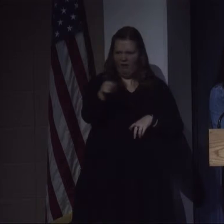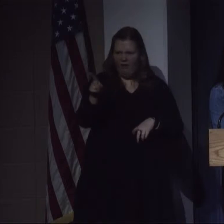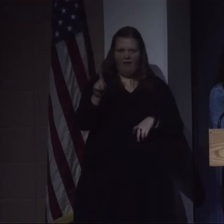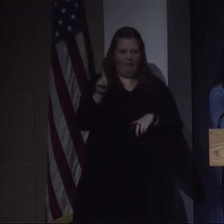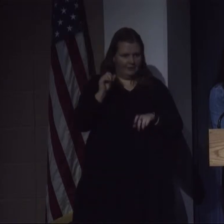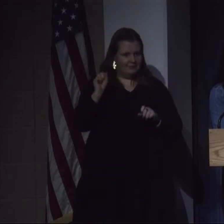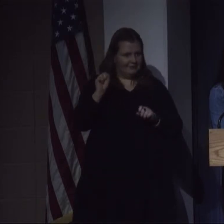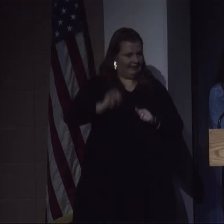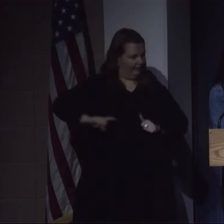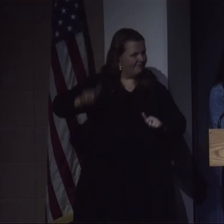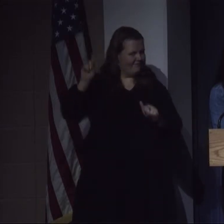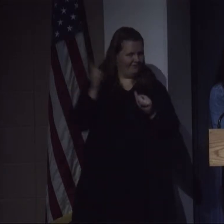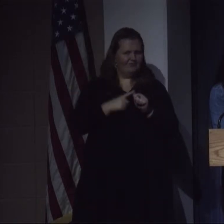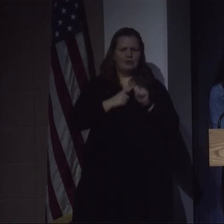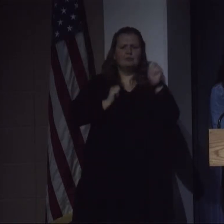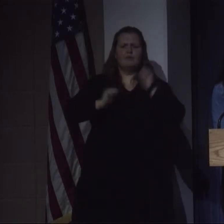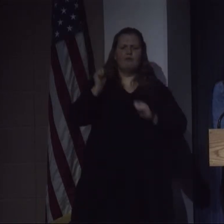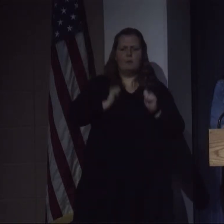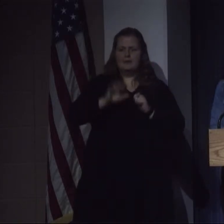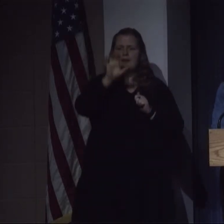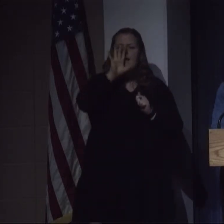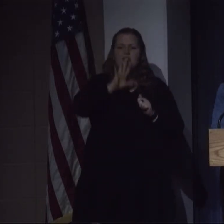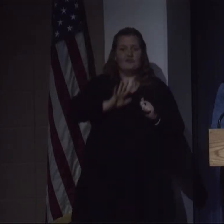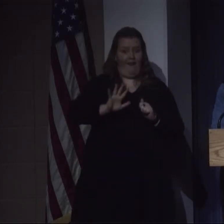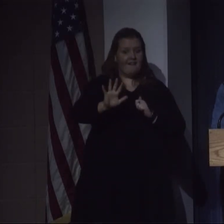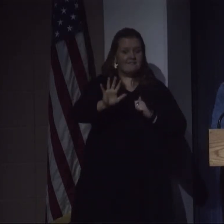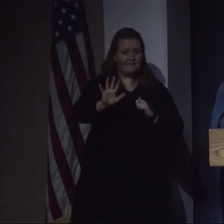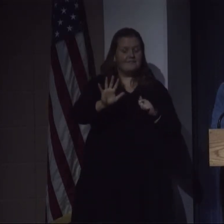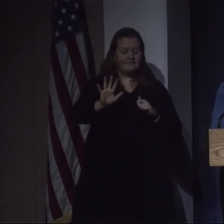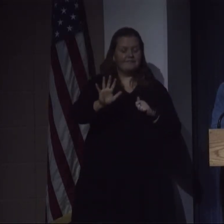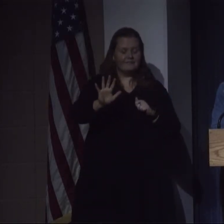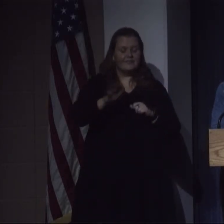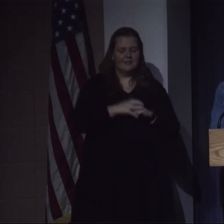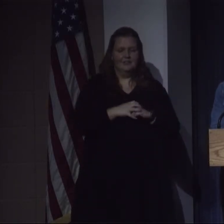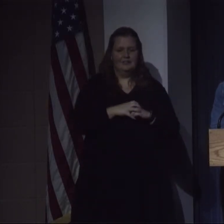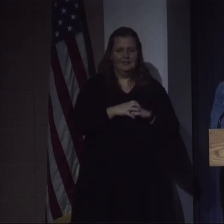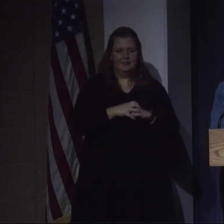And had his first performance at the age of 5.